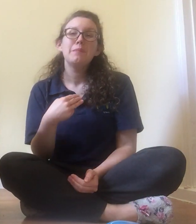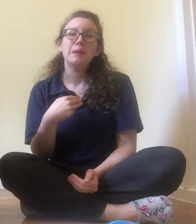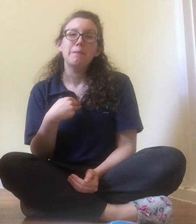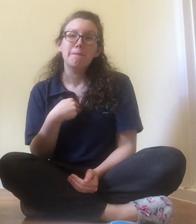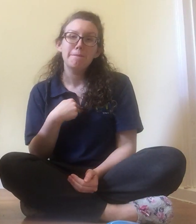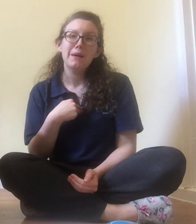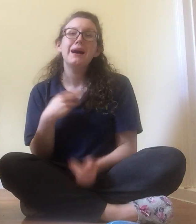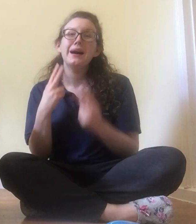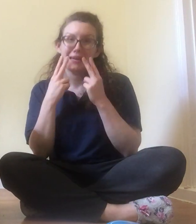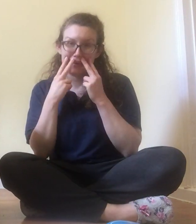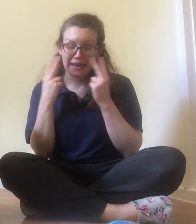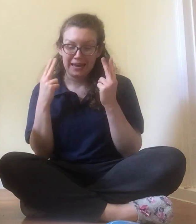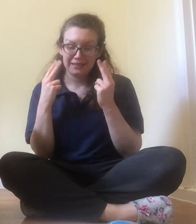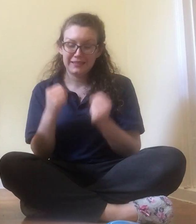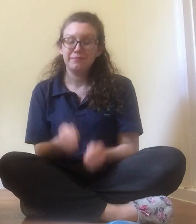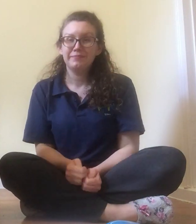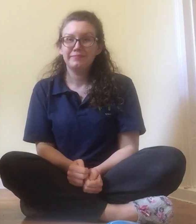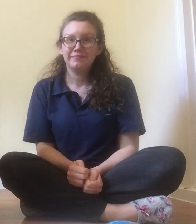But my cat